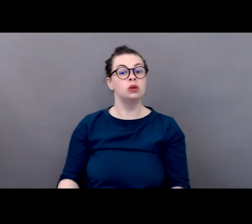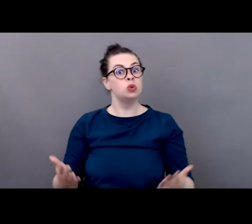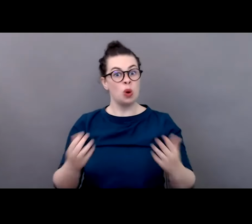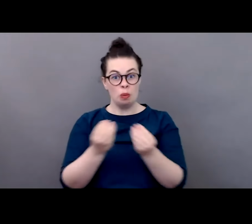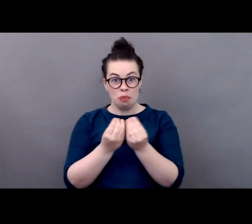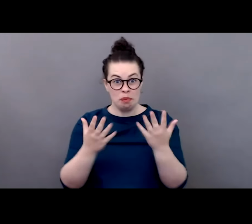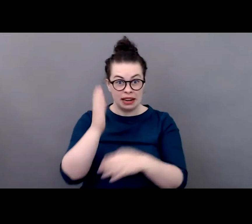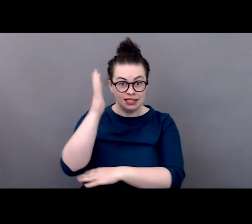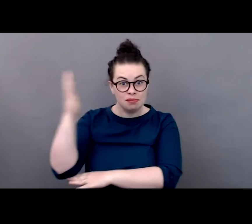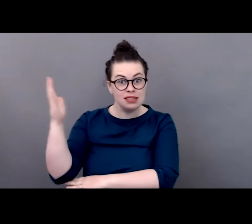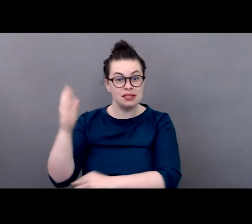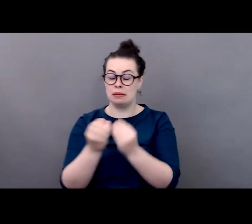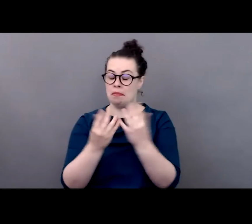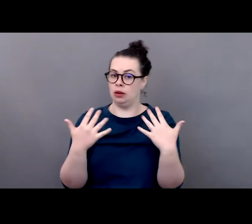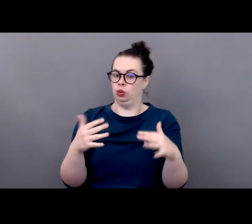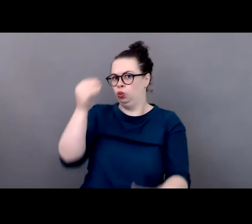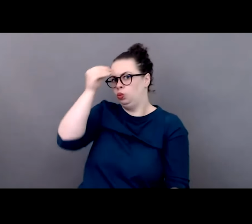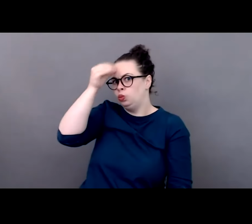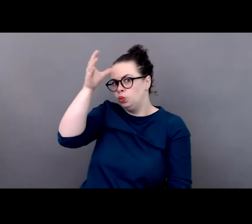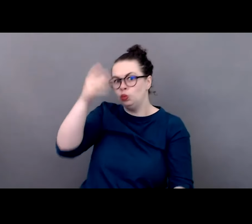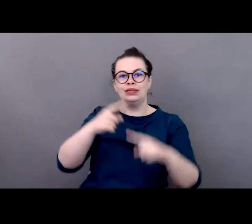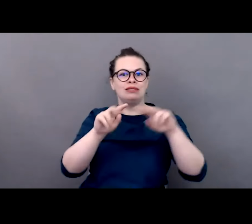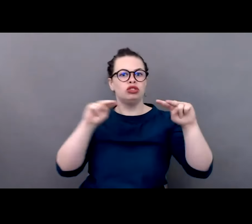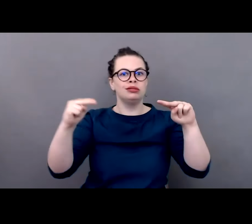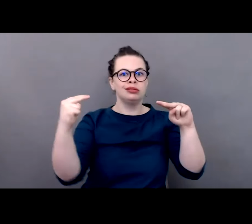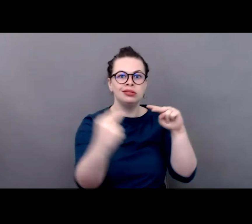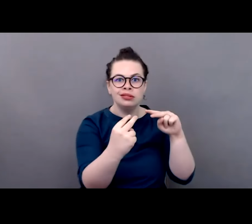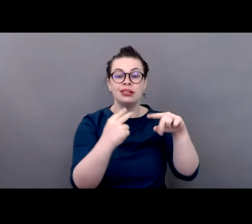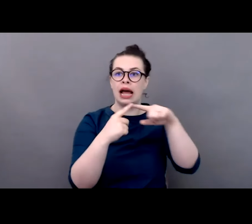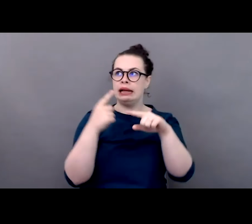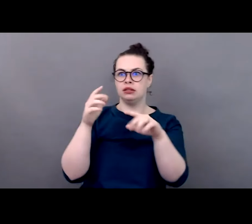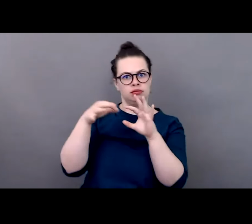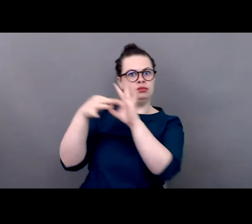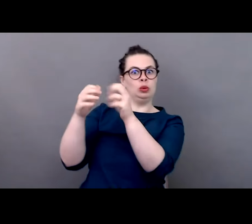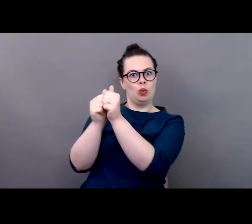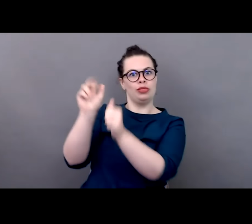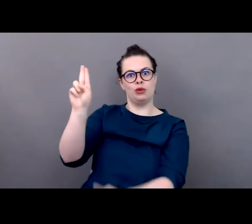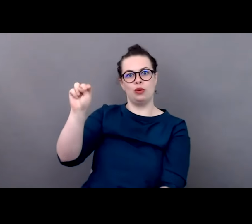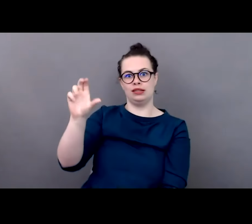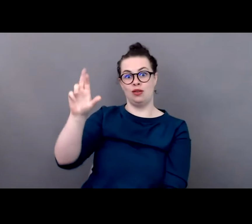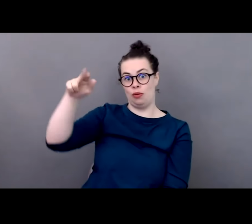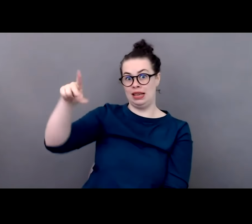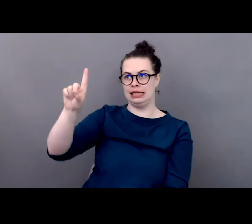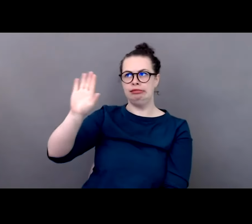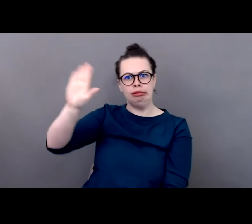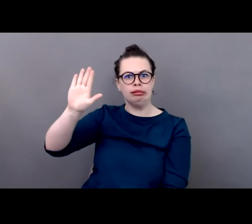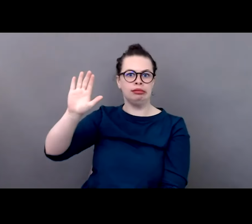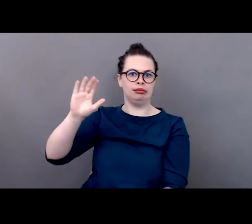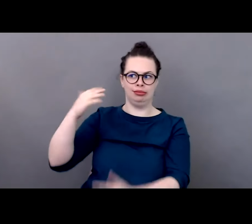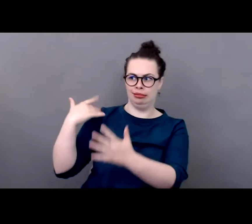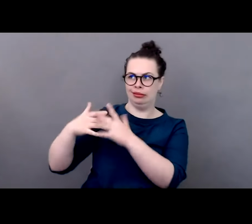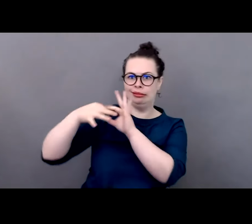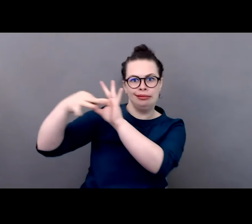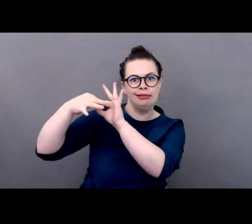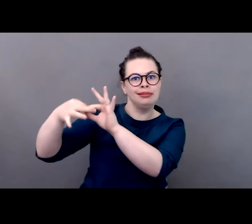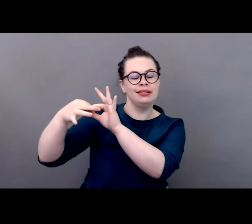different experience of working with and on the UN Committee on the Rights of Persons with Disabilities. And I really look forward to the discussions we're going